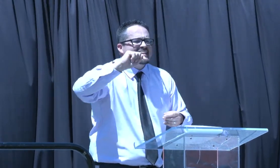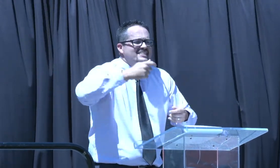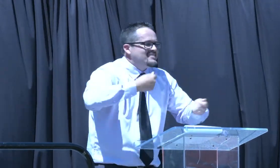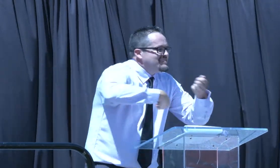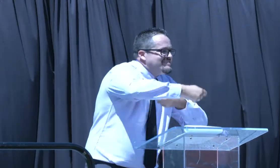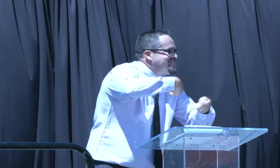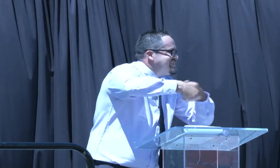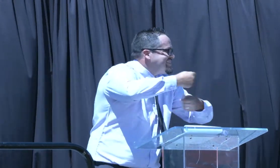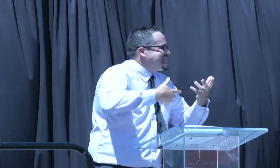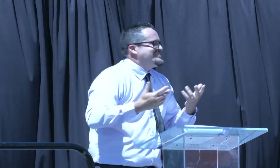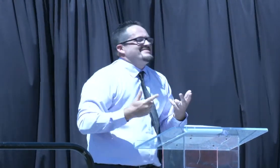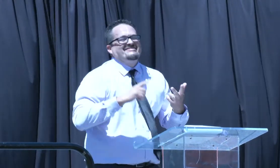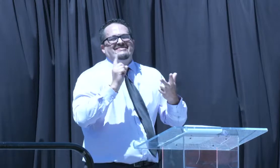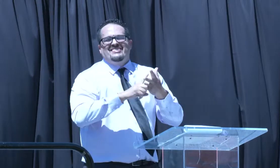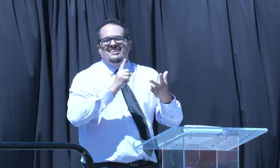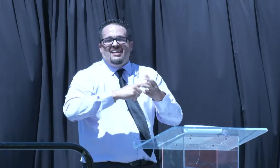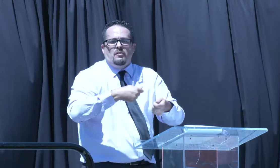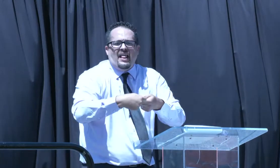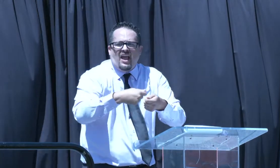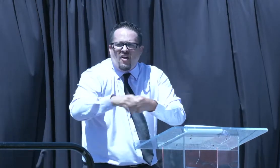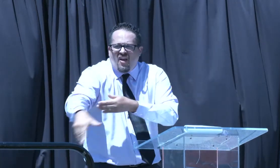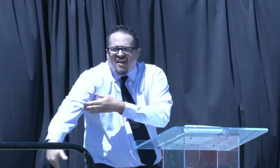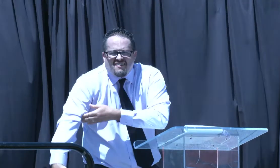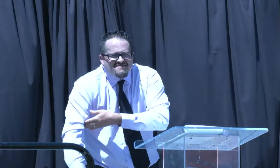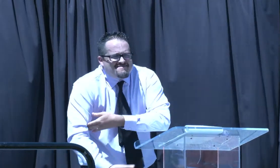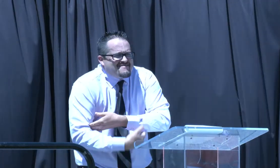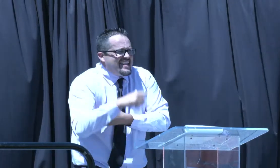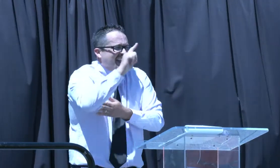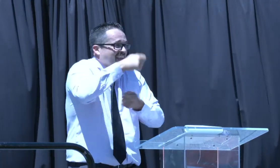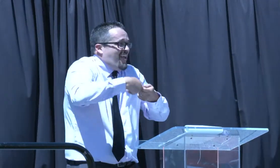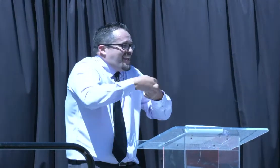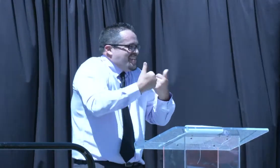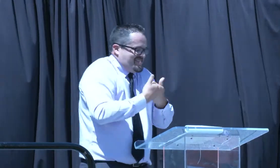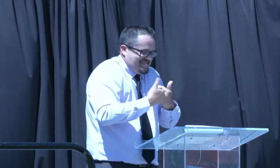trips to swap meets, and late night card games,